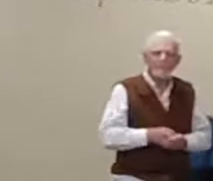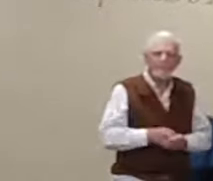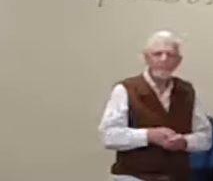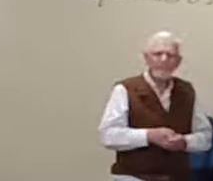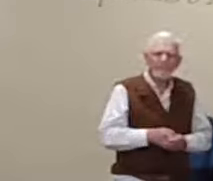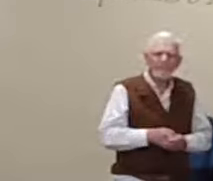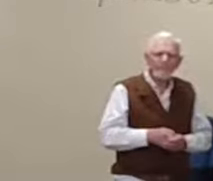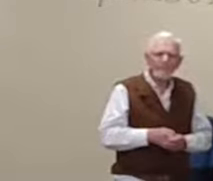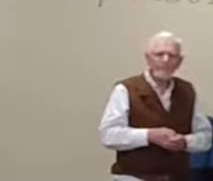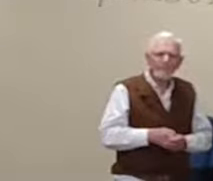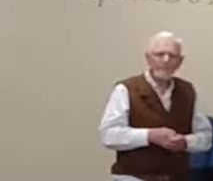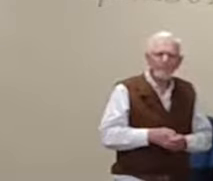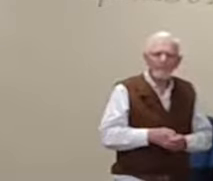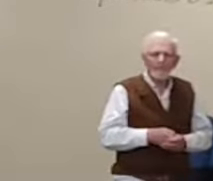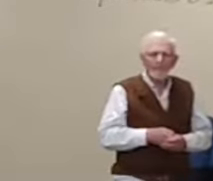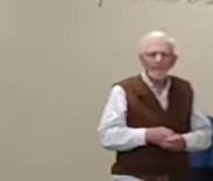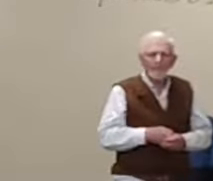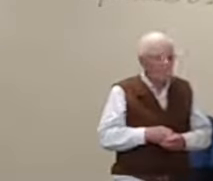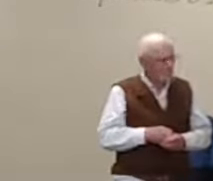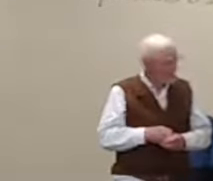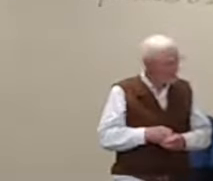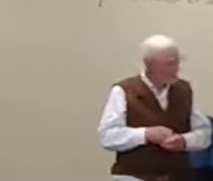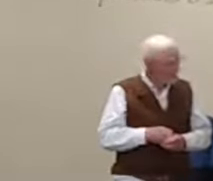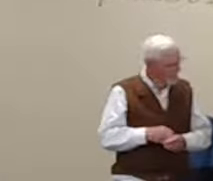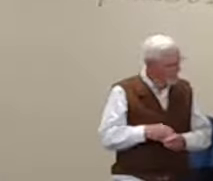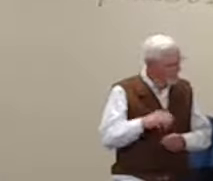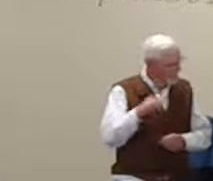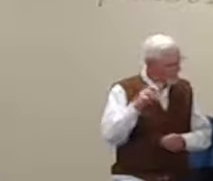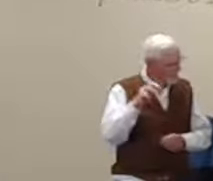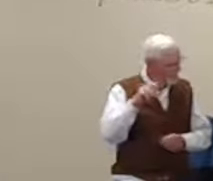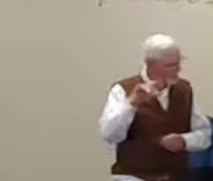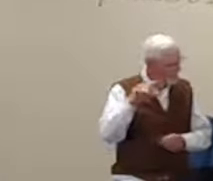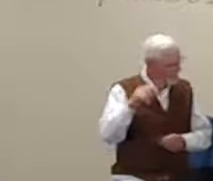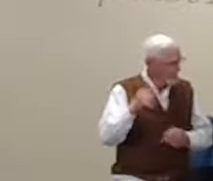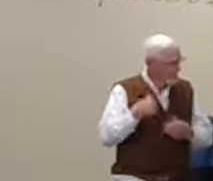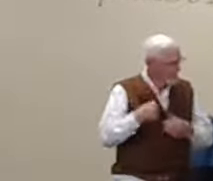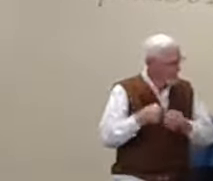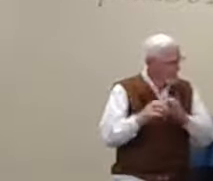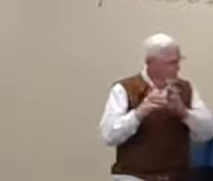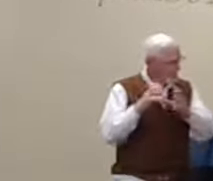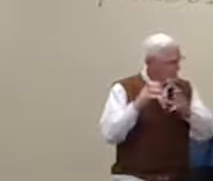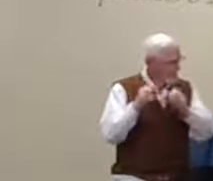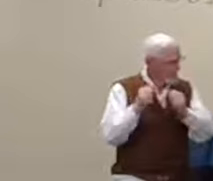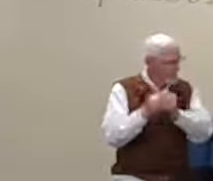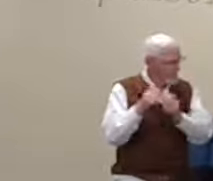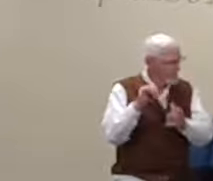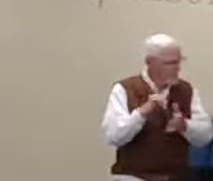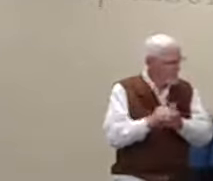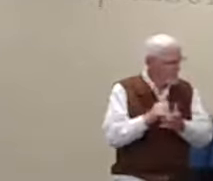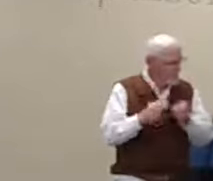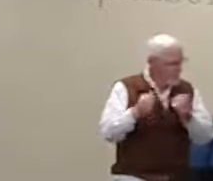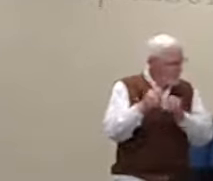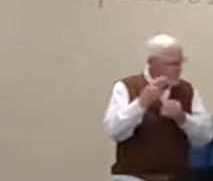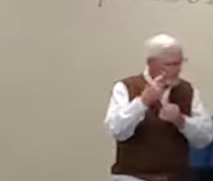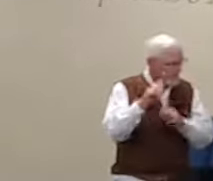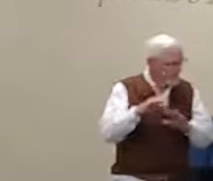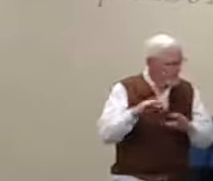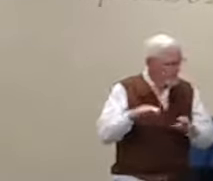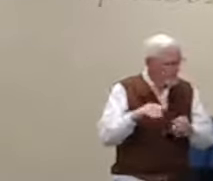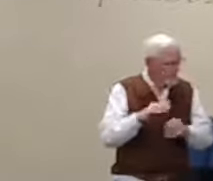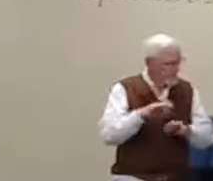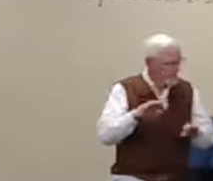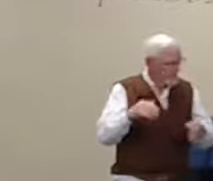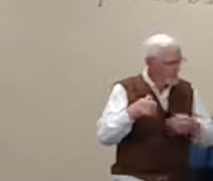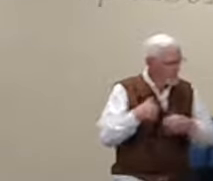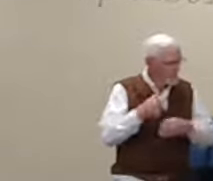So that preacher that I mentioned and his missionary that he had this conversation with, they got ahead for their kids, and their kids have something